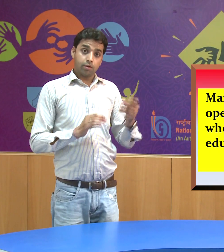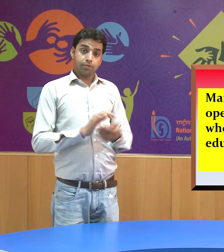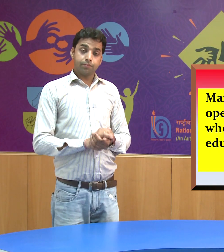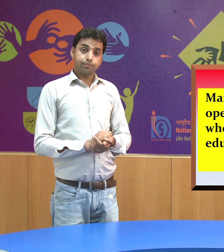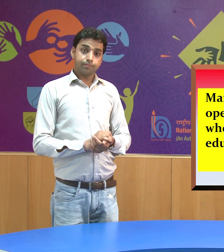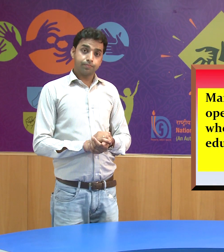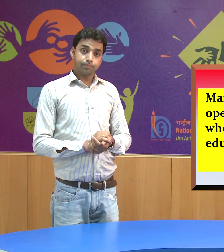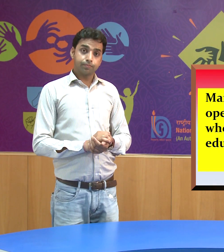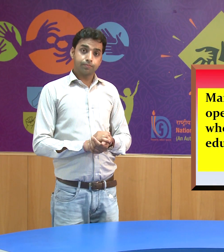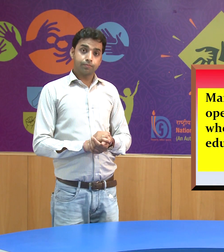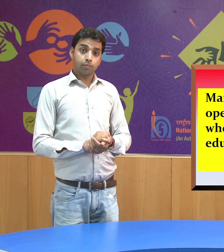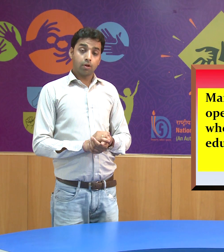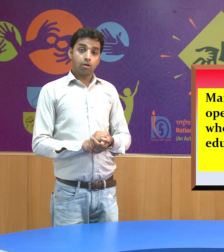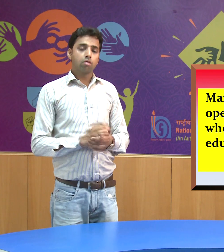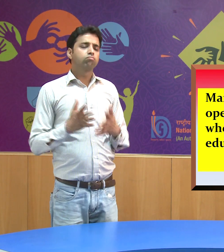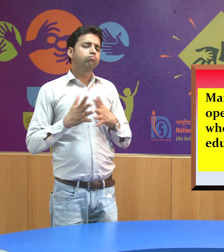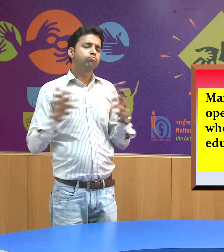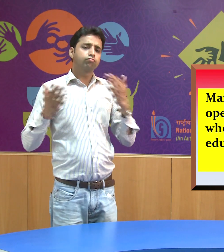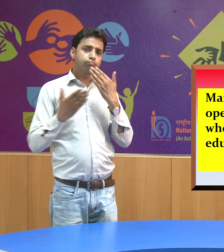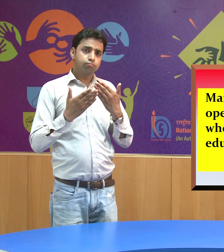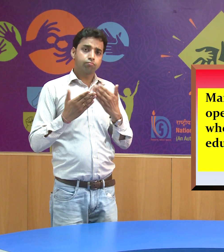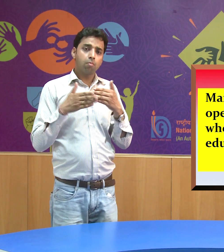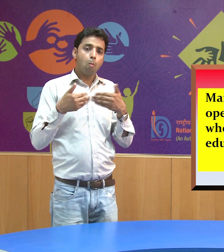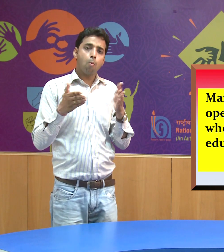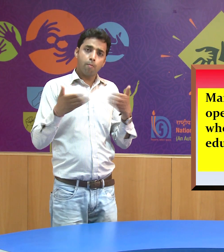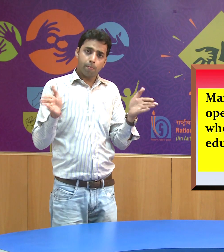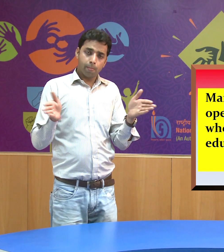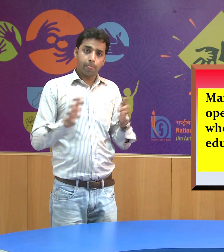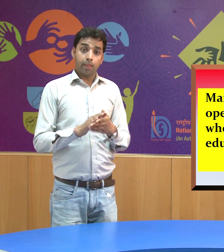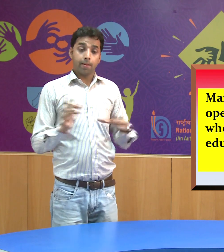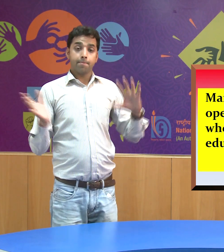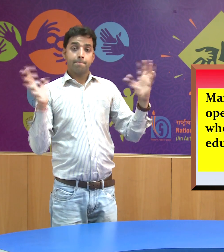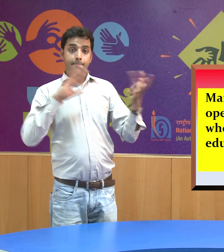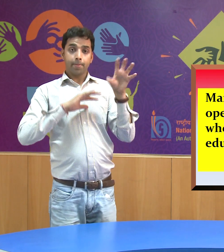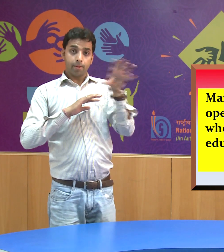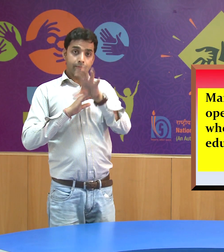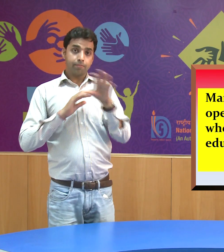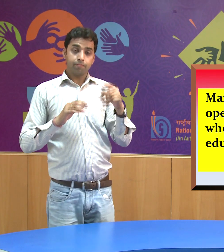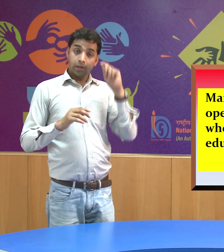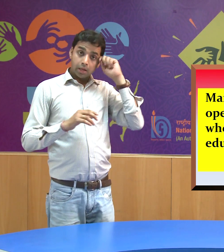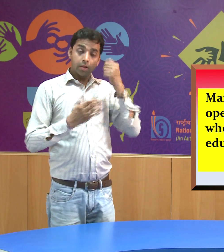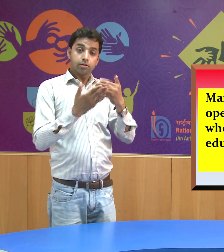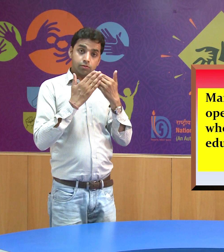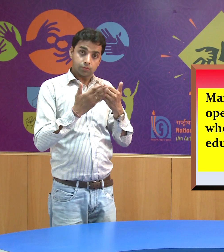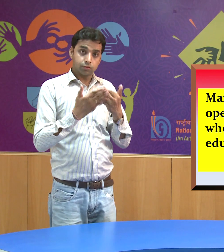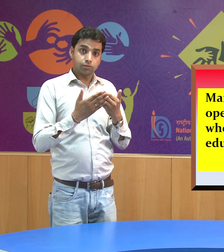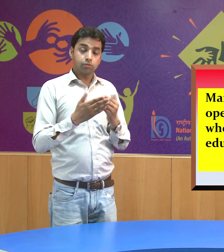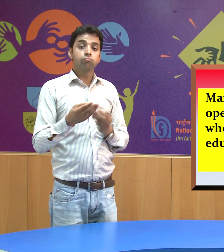was that many schools were opened in the country where English education was given to the